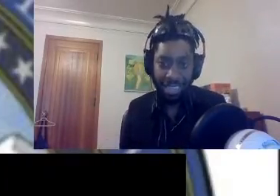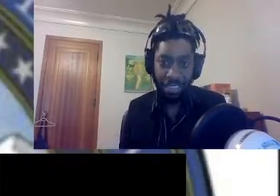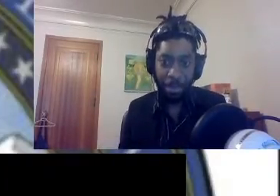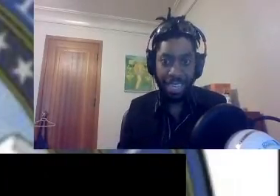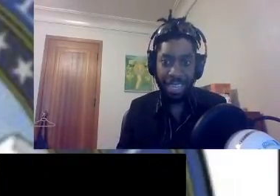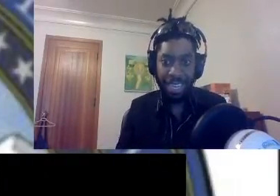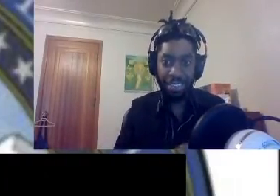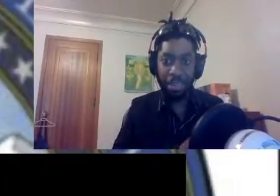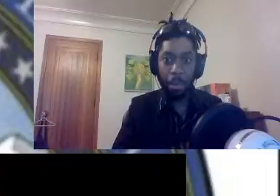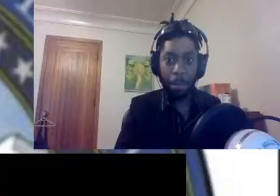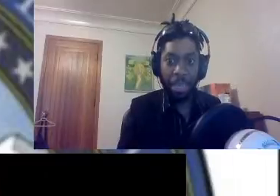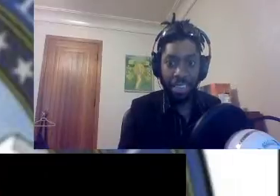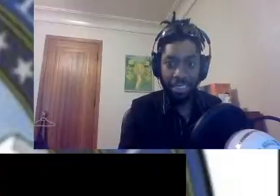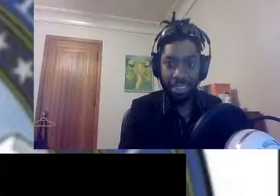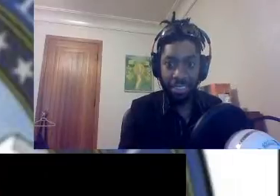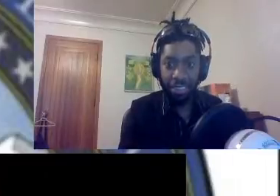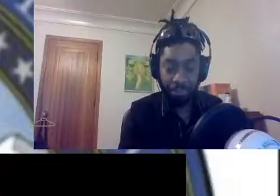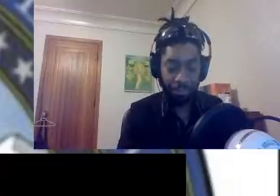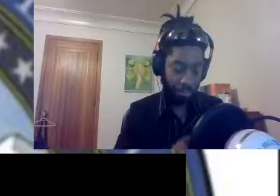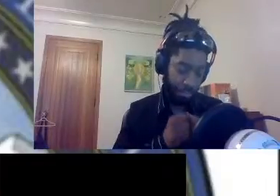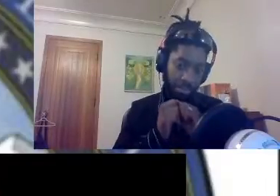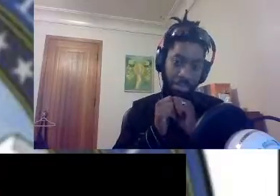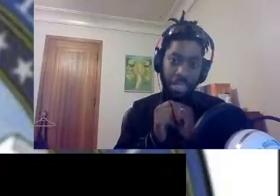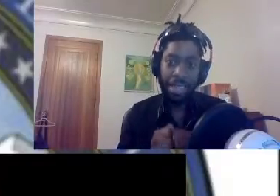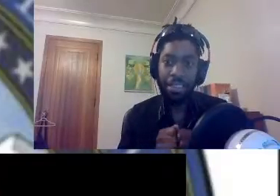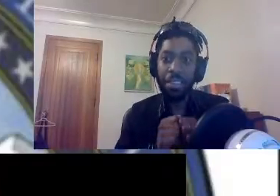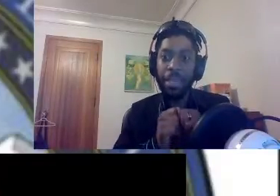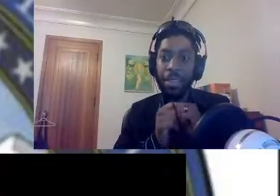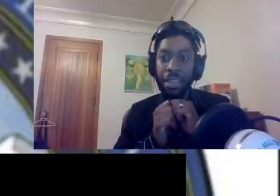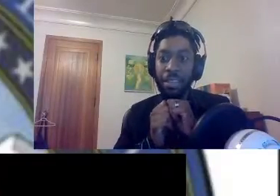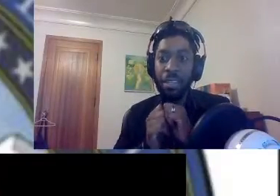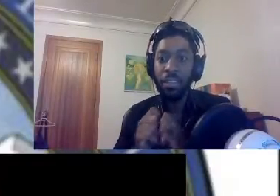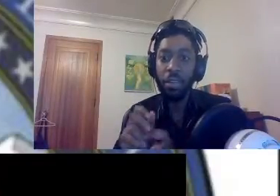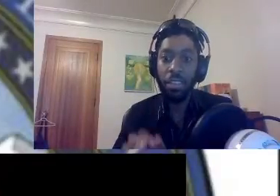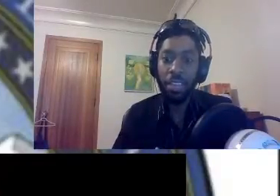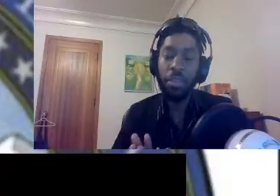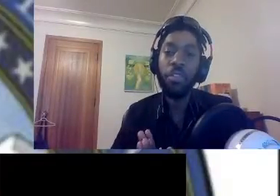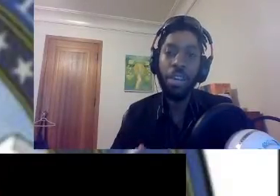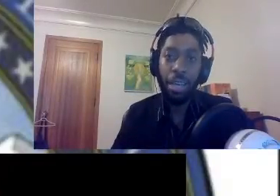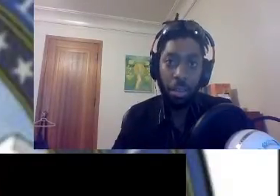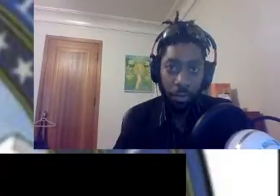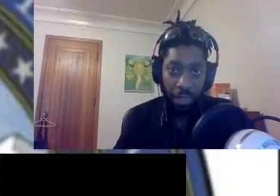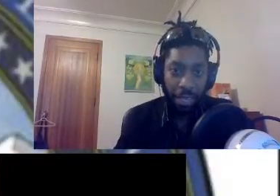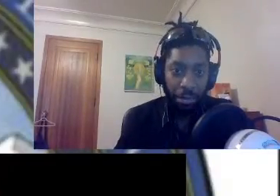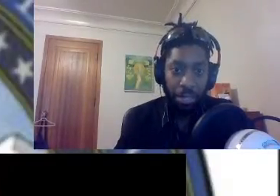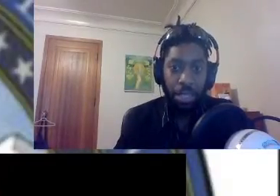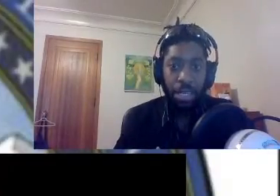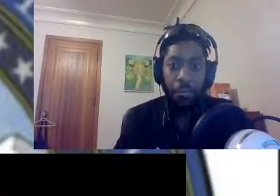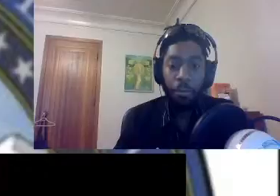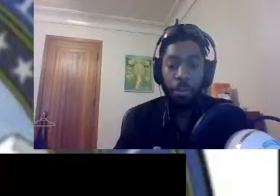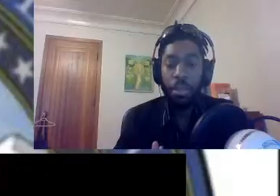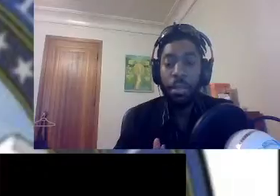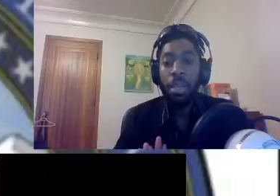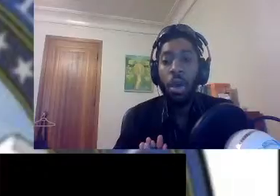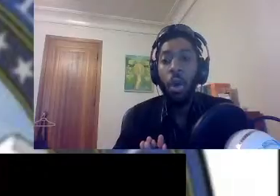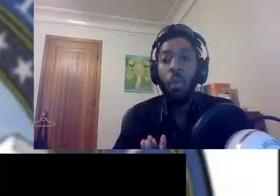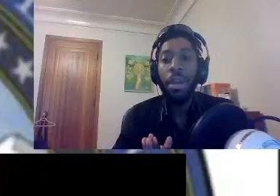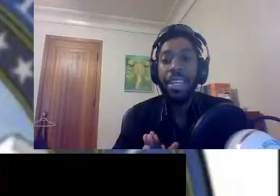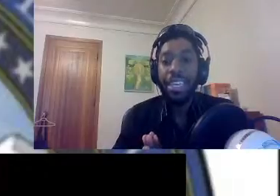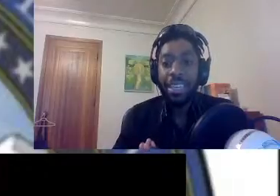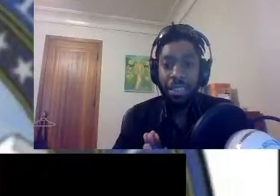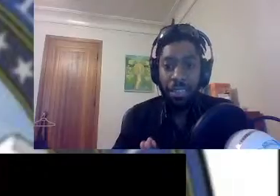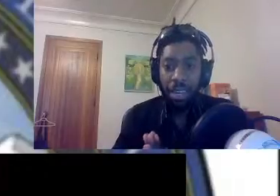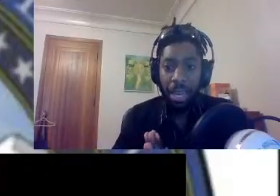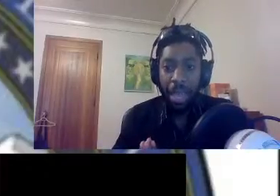on a case-by-case basis. That's the big thing. So casinos are not closing down, not formally.